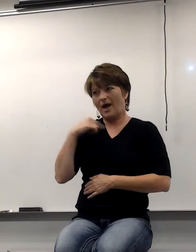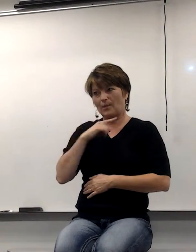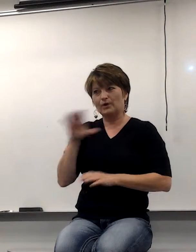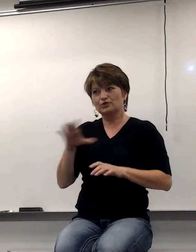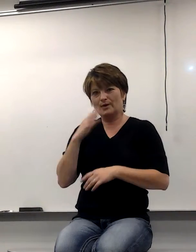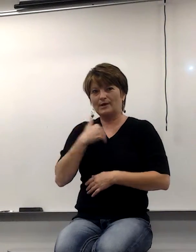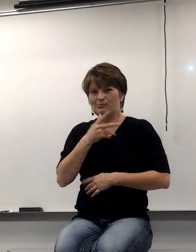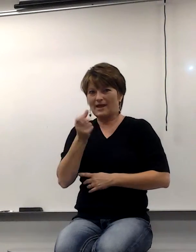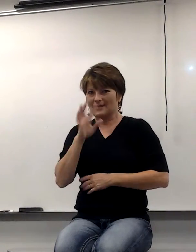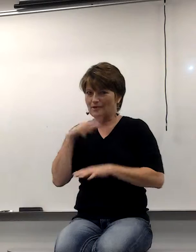generations.